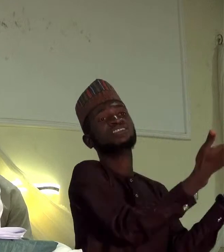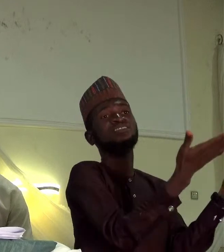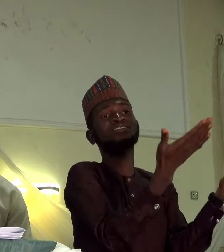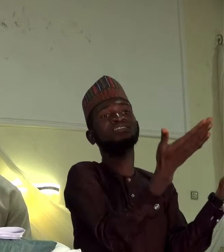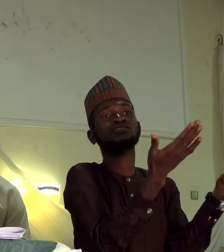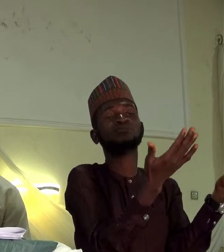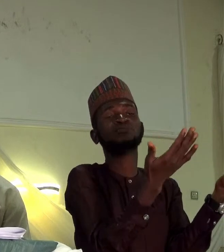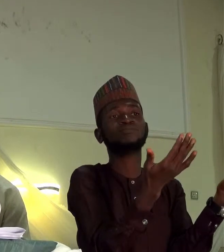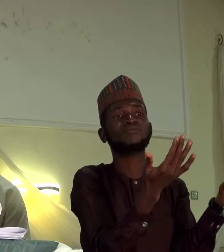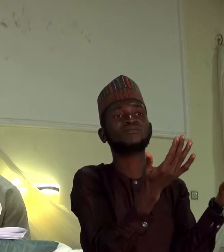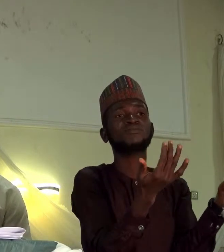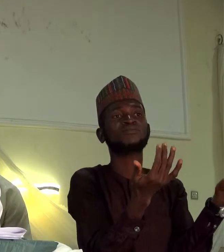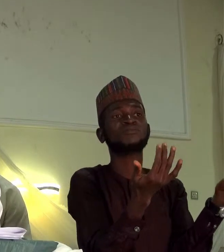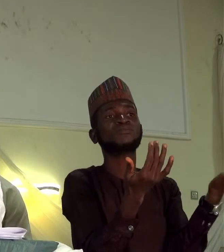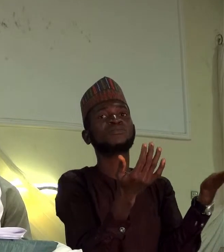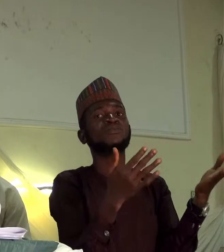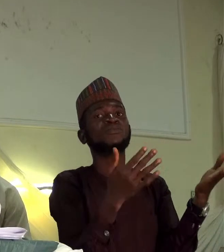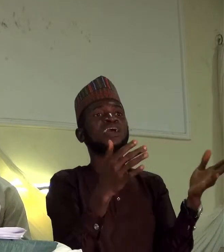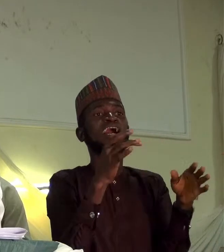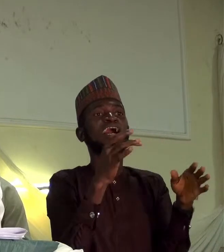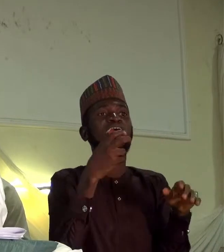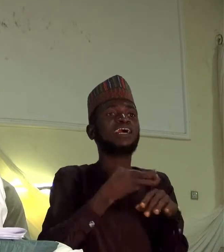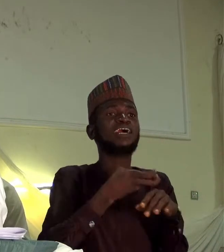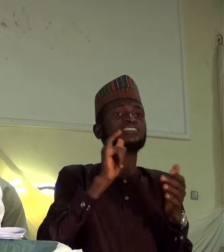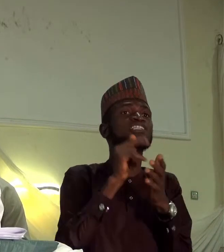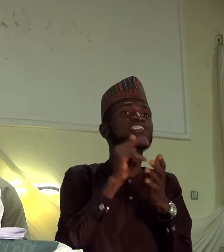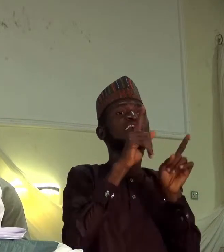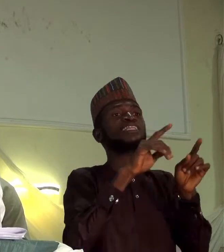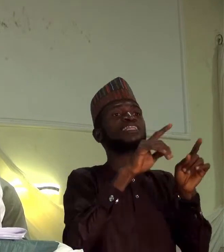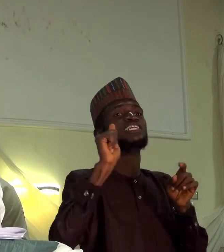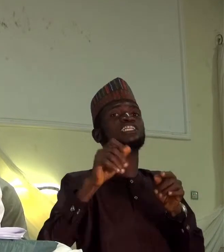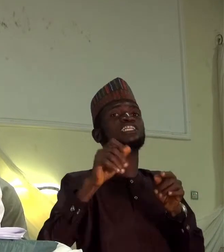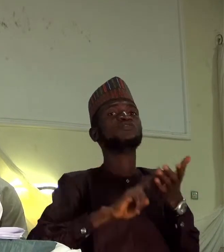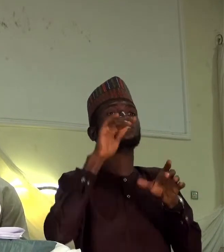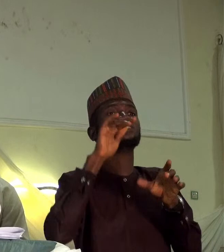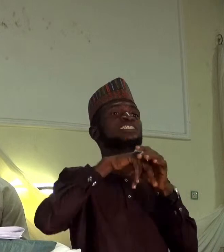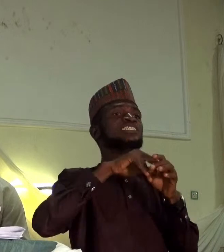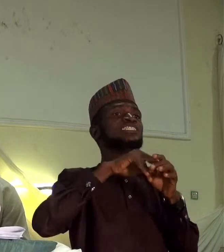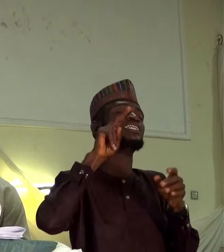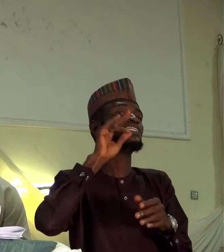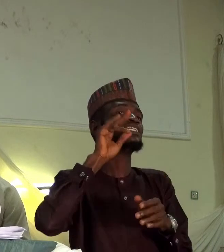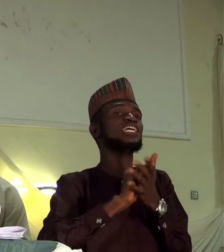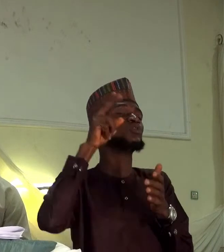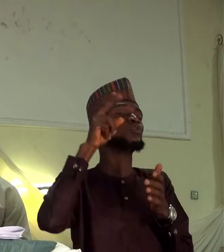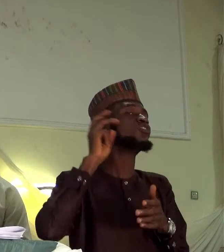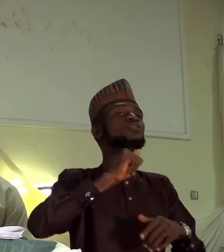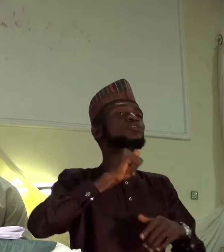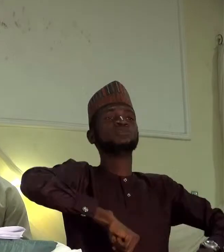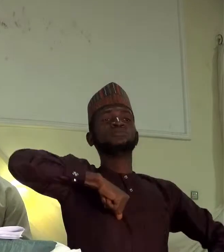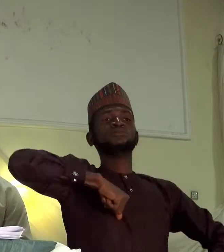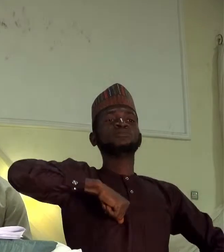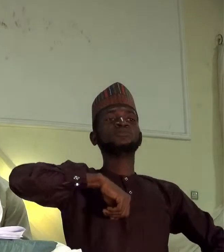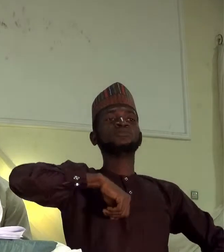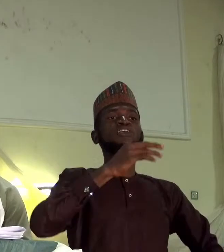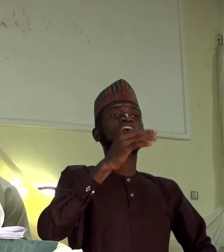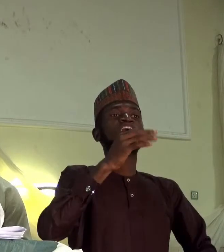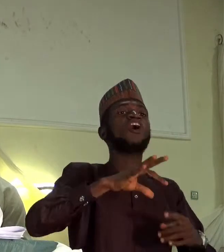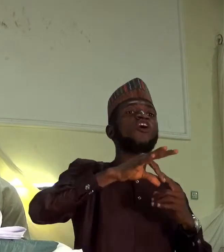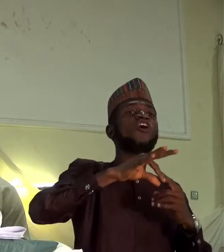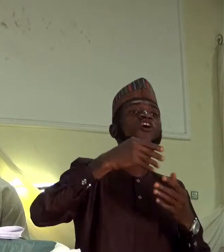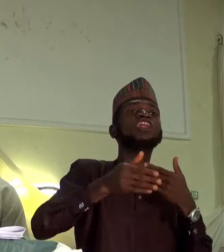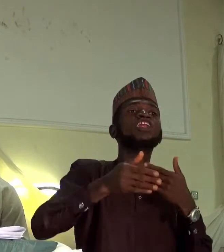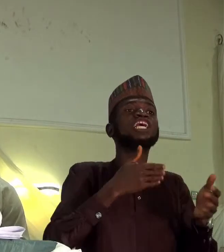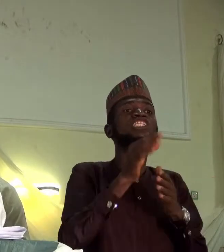Adley, will you attend any universities in Nigeria and you will not be proud? And the council of Kanjoka only have you thought about training of